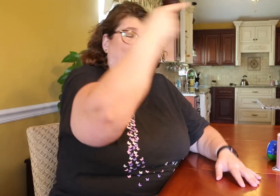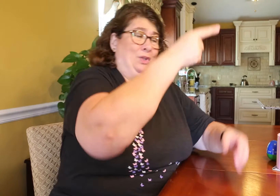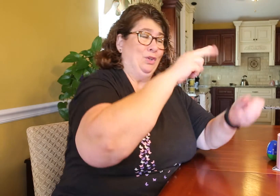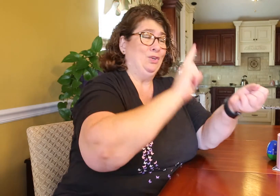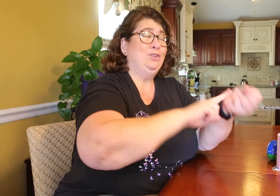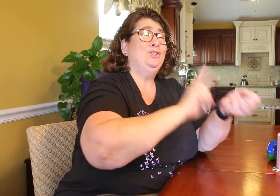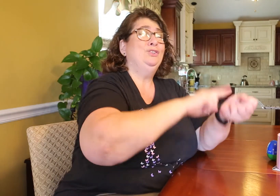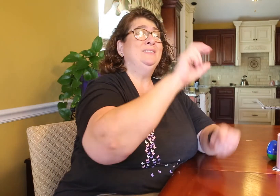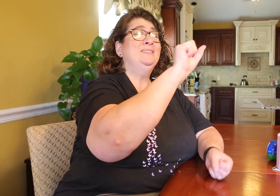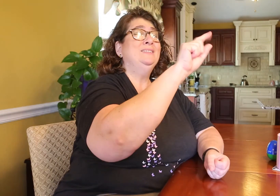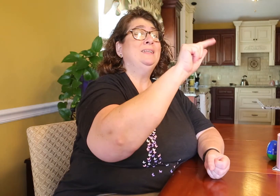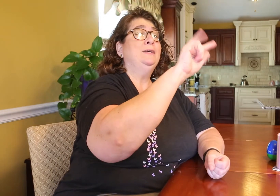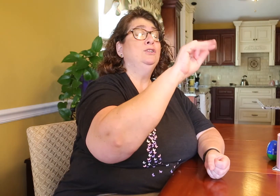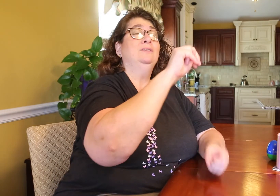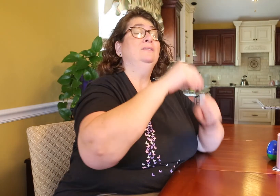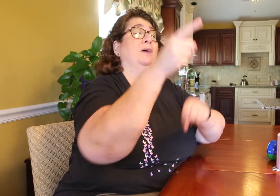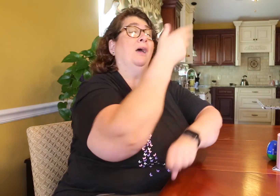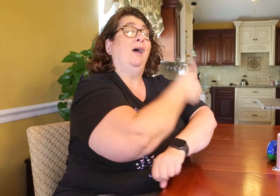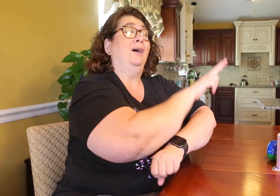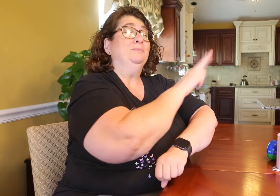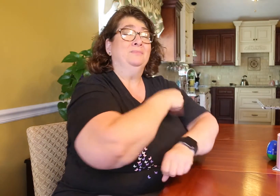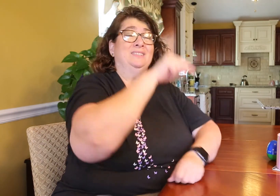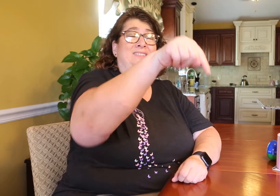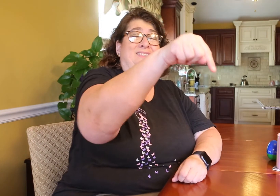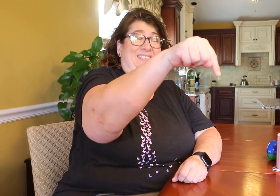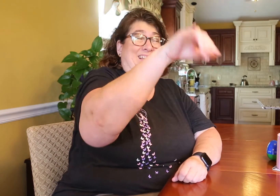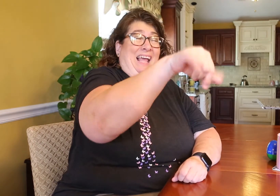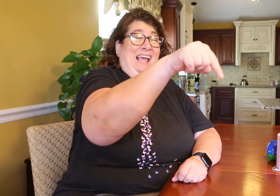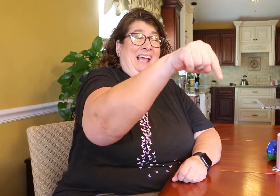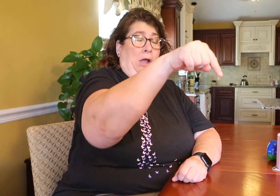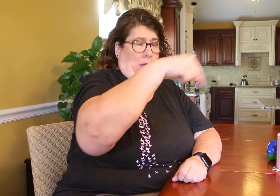I had to walk around the nurse's station before